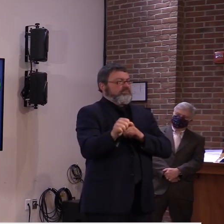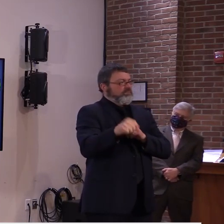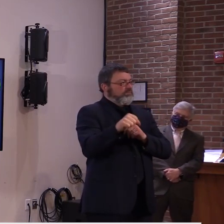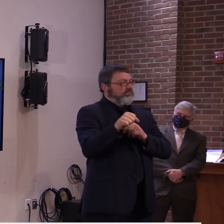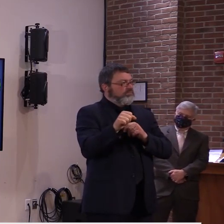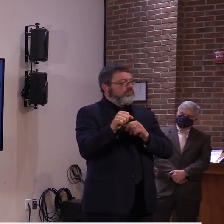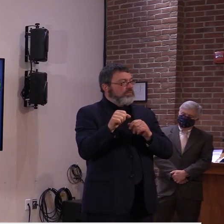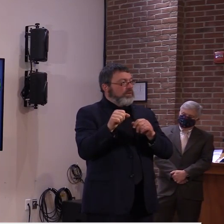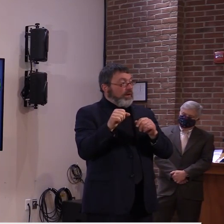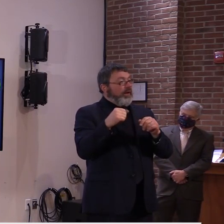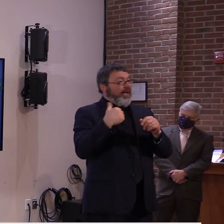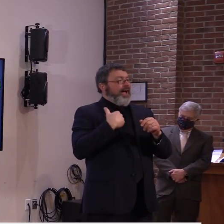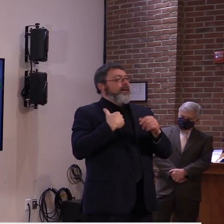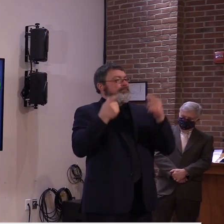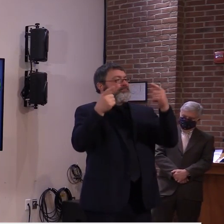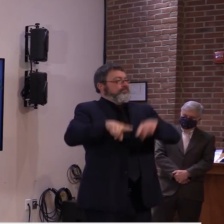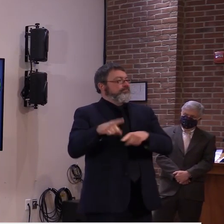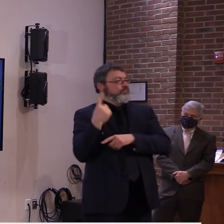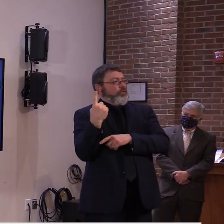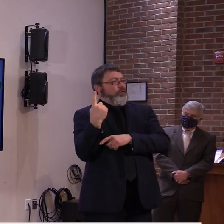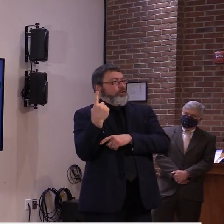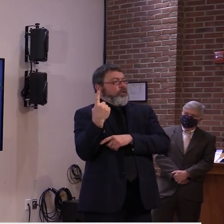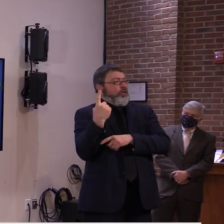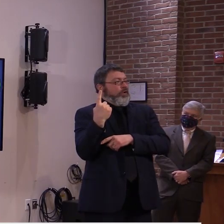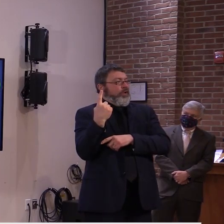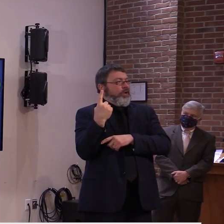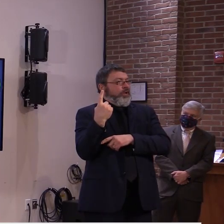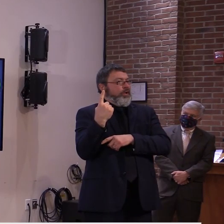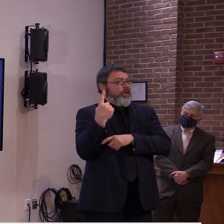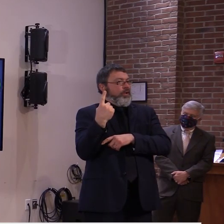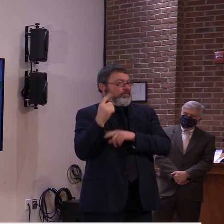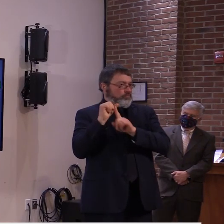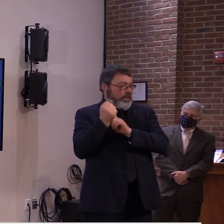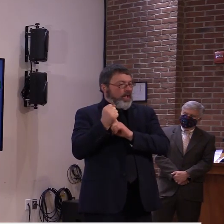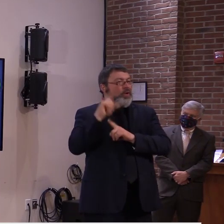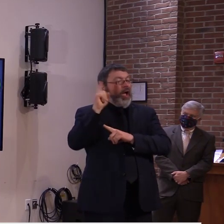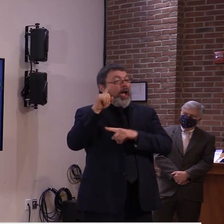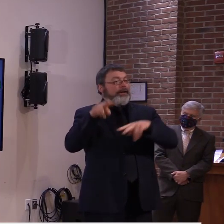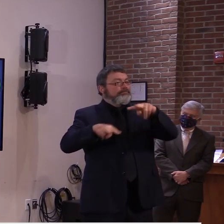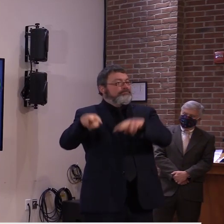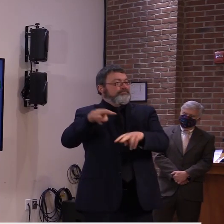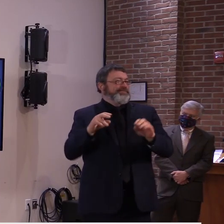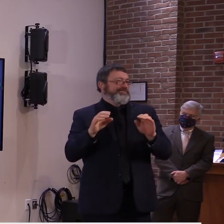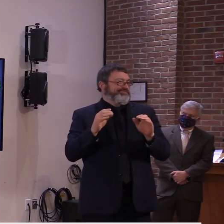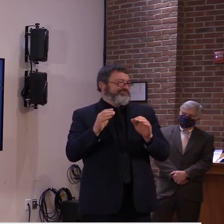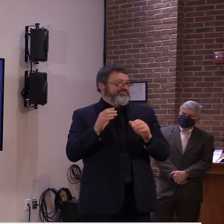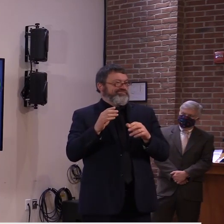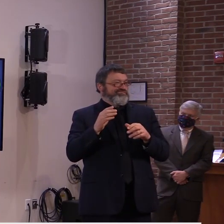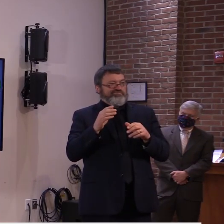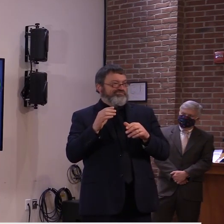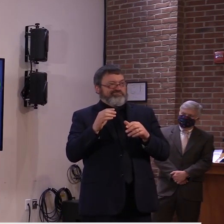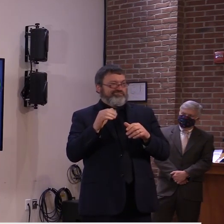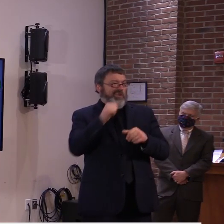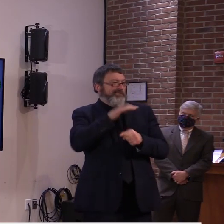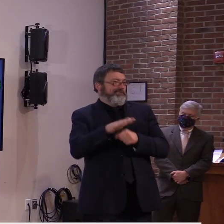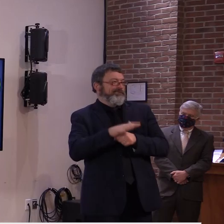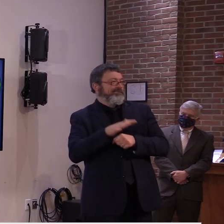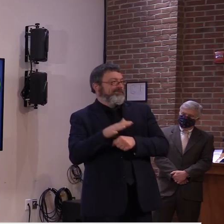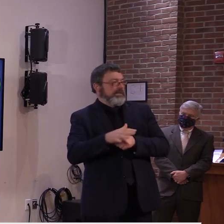that led to a number of cases, and we saw that social gathering was one that